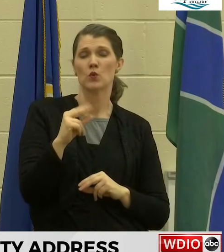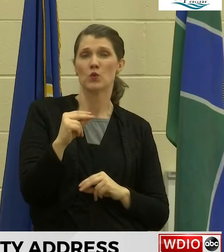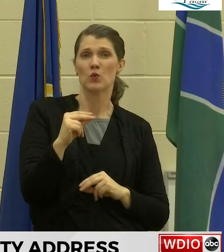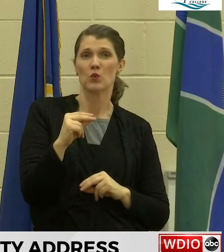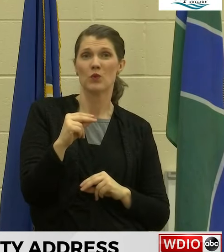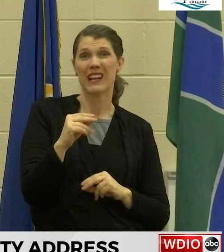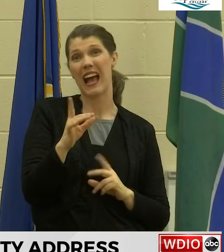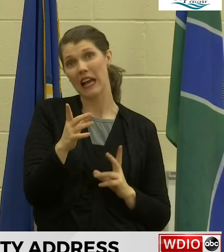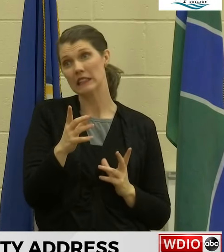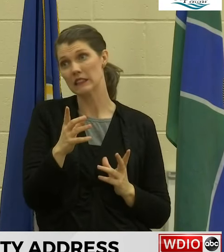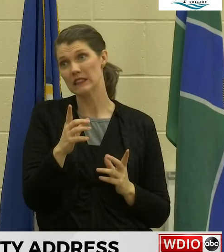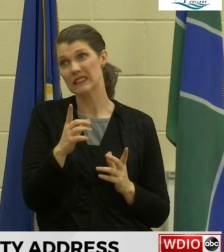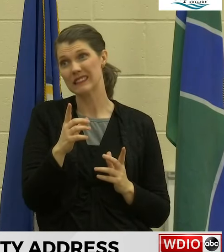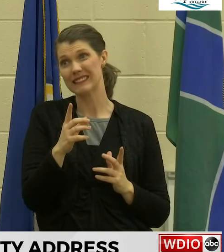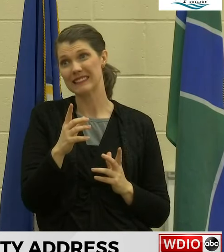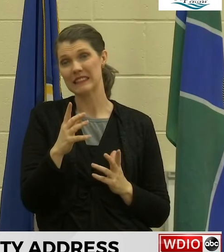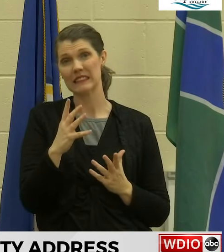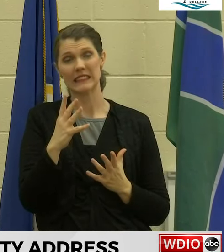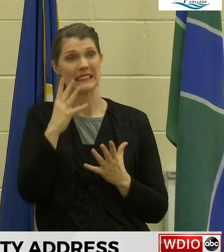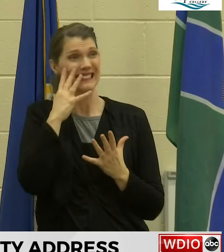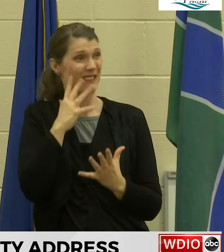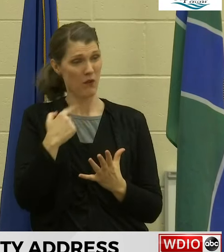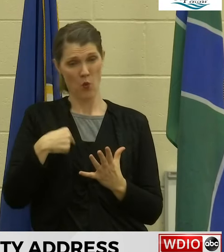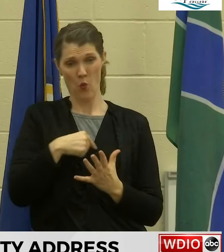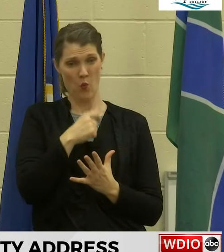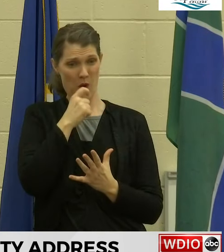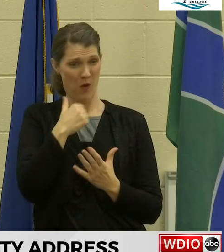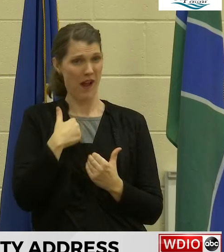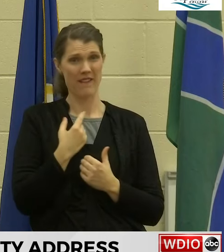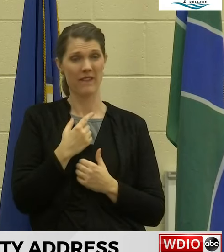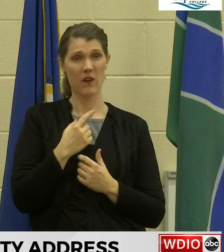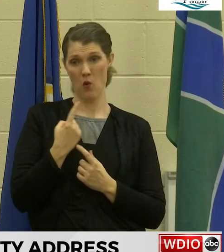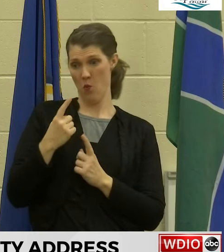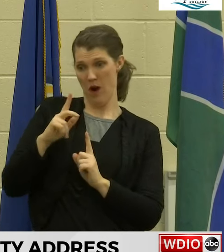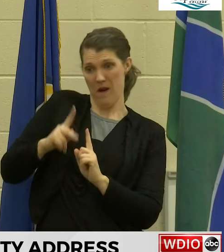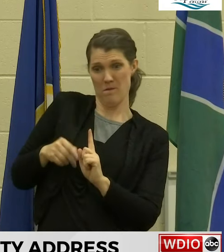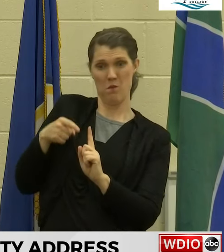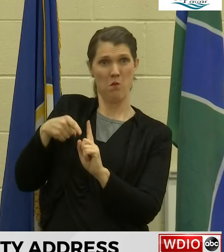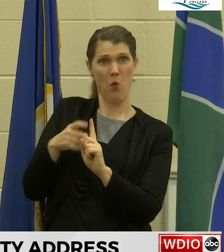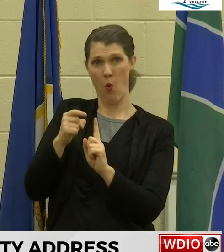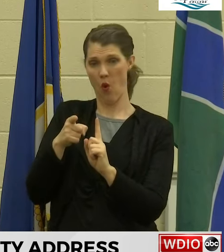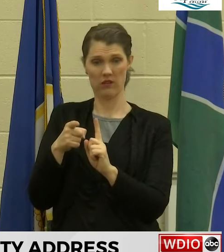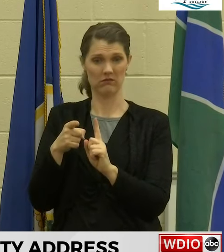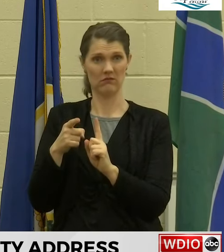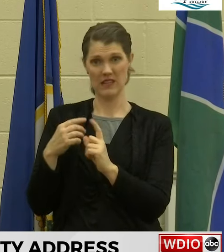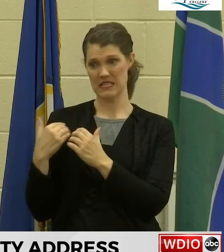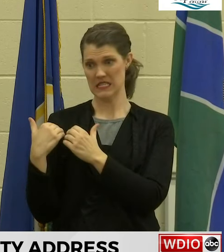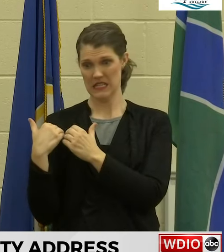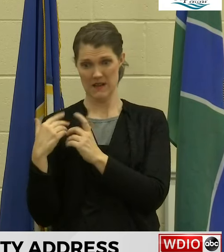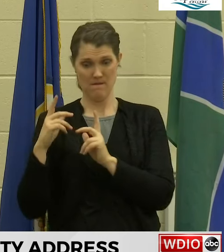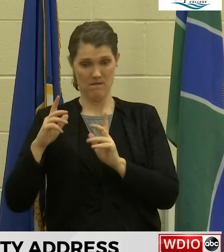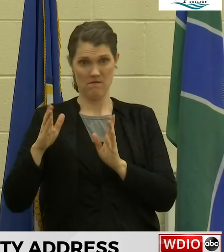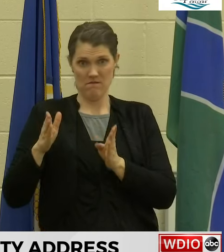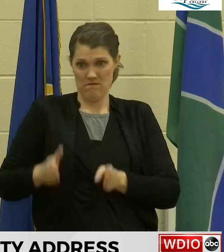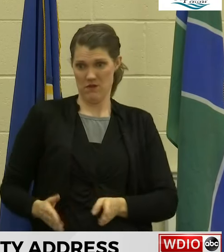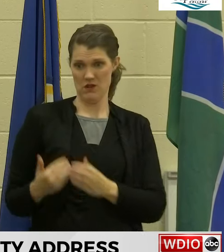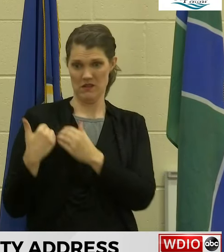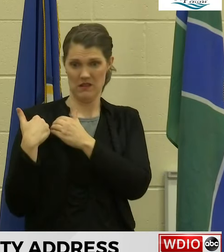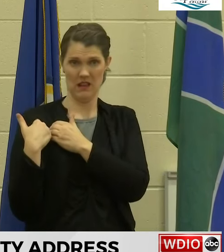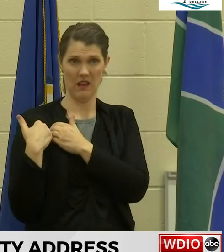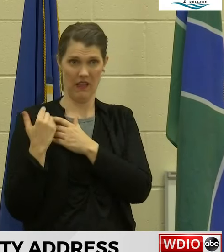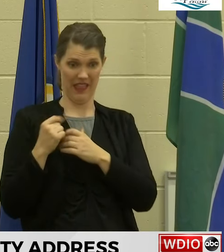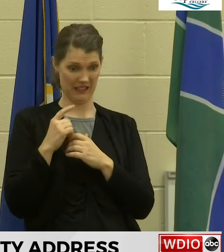And significantly, we don't have a point person or office in charge of building